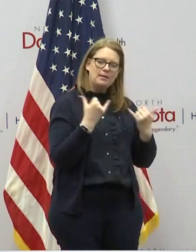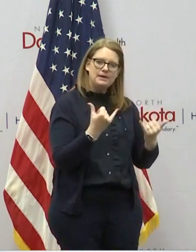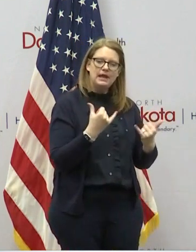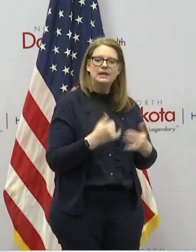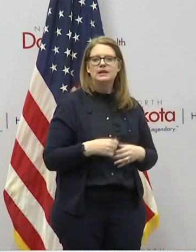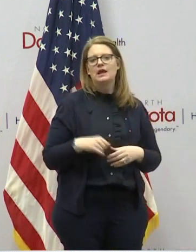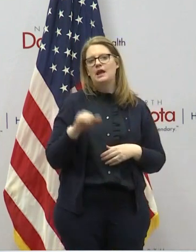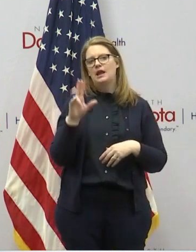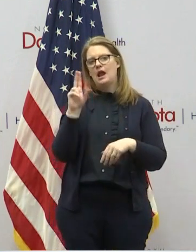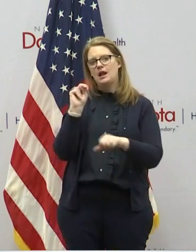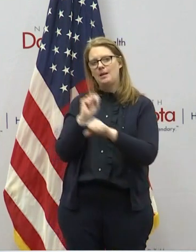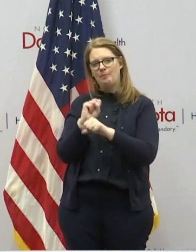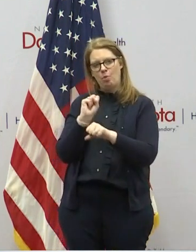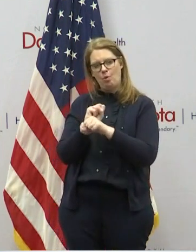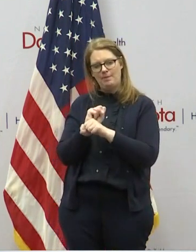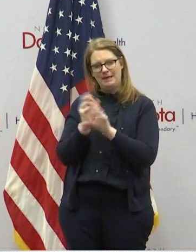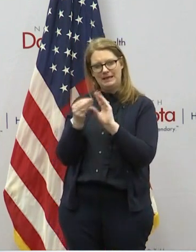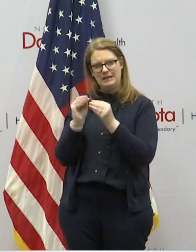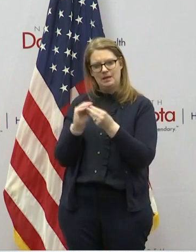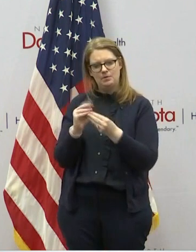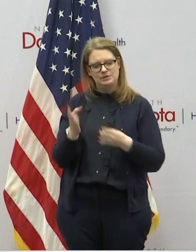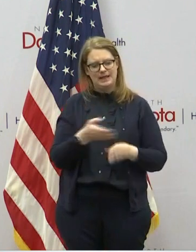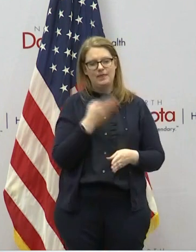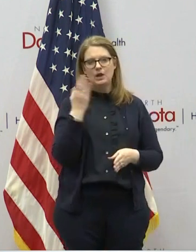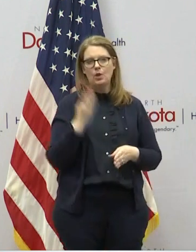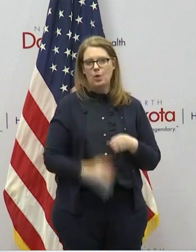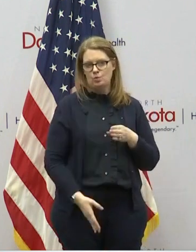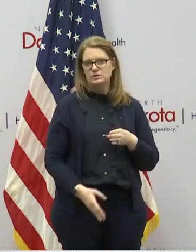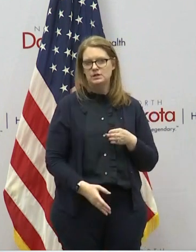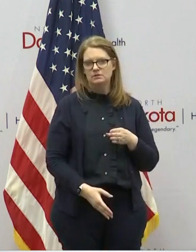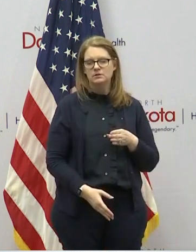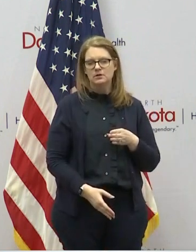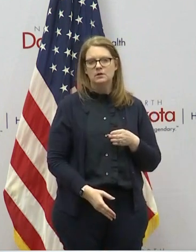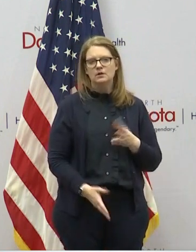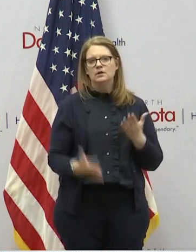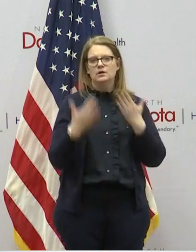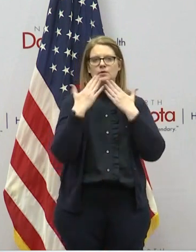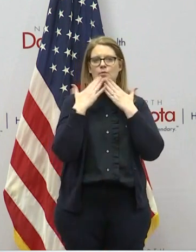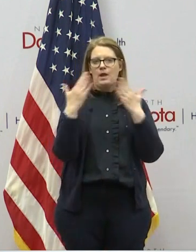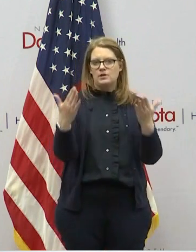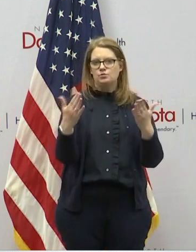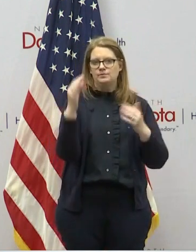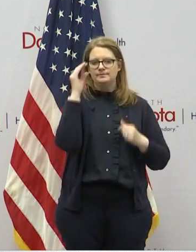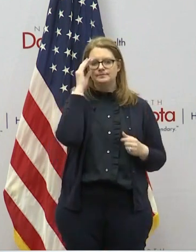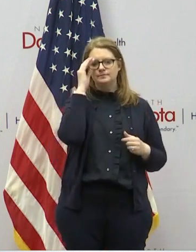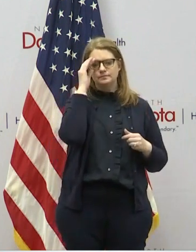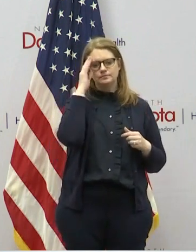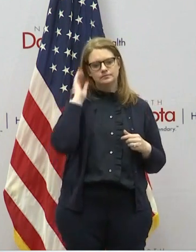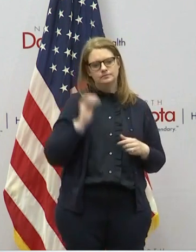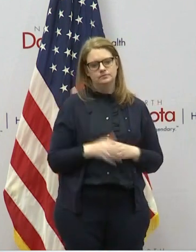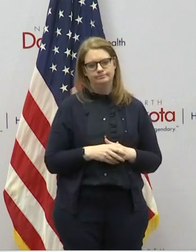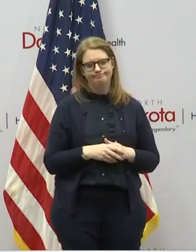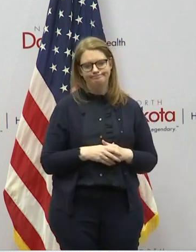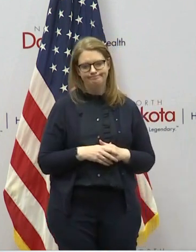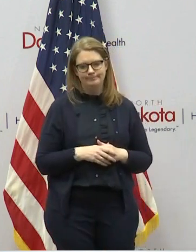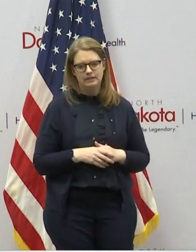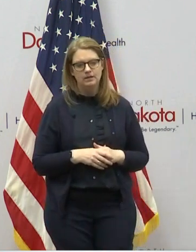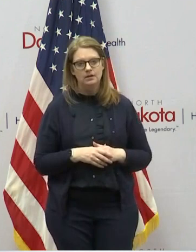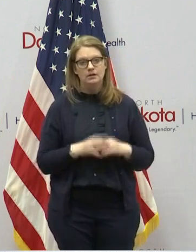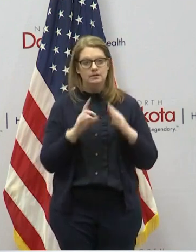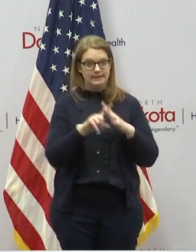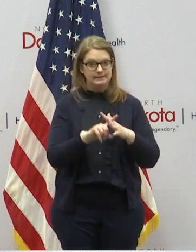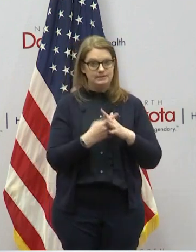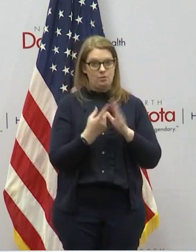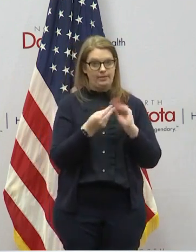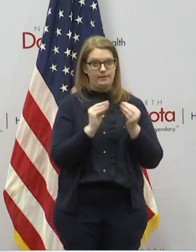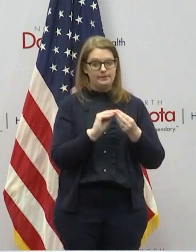and unemployment stats, and then closing with some gratitude. Okay, let me jump into the